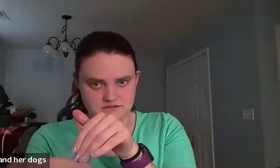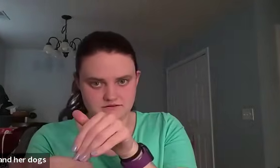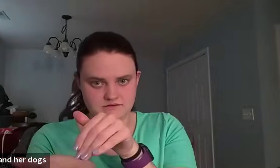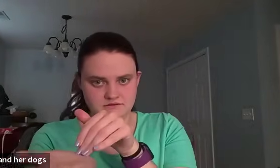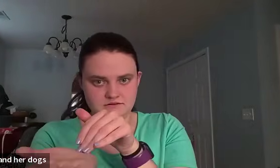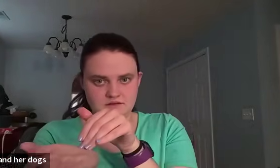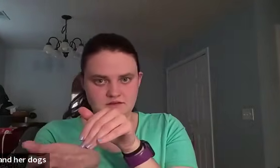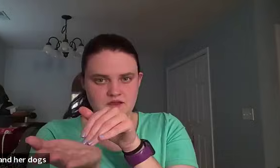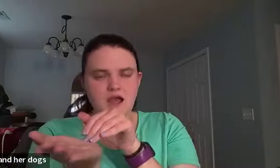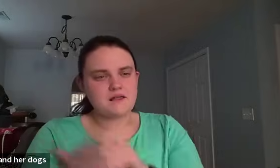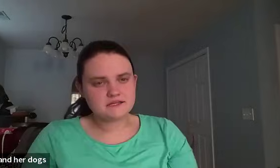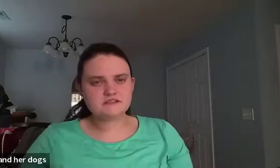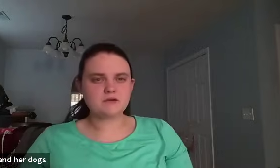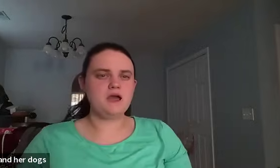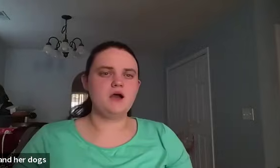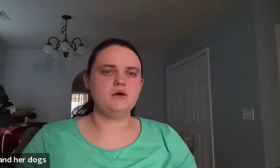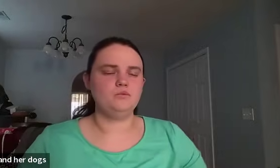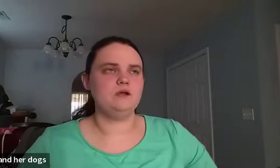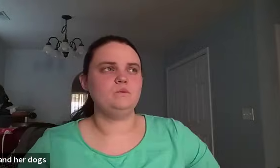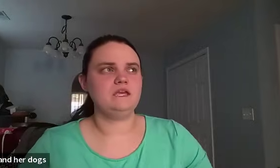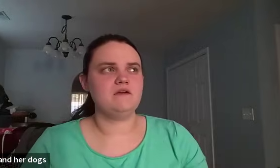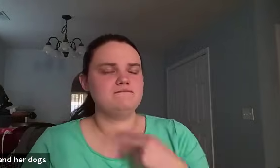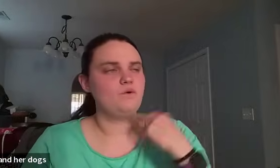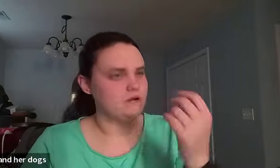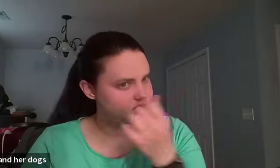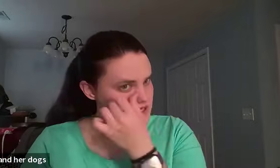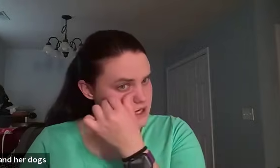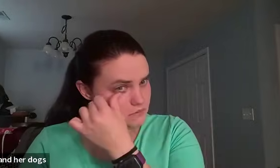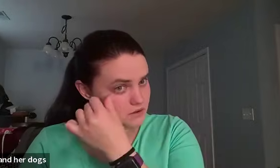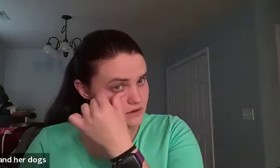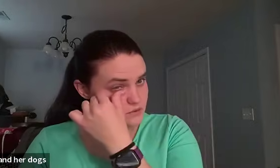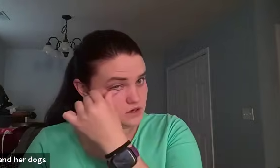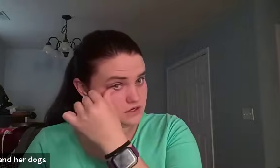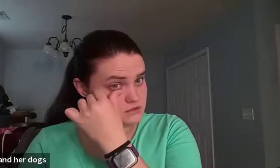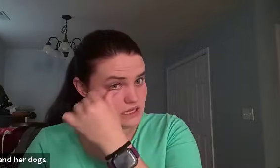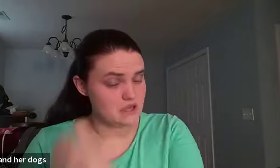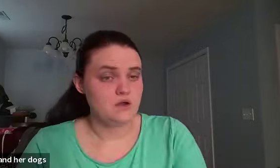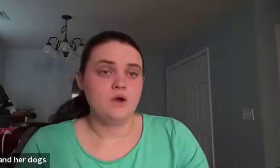100,000. I like to think about how when we voice a number and we're not doing